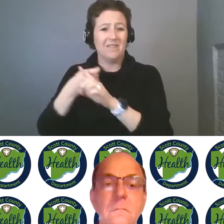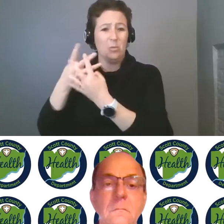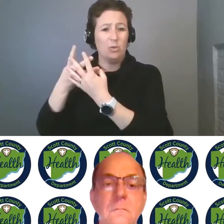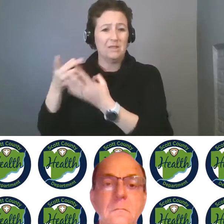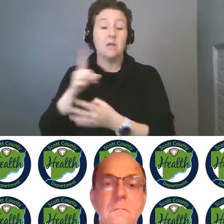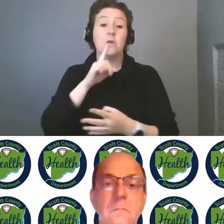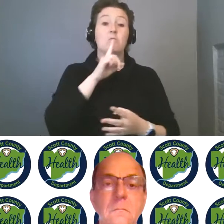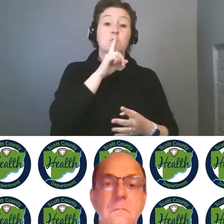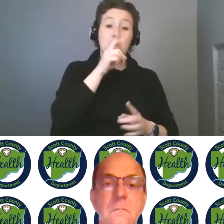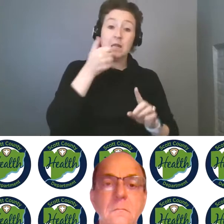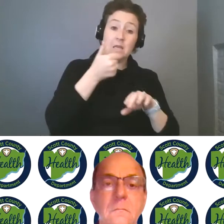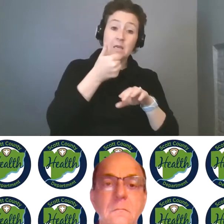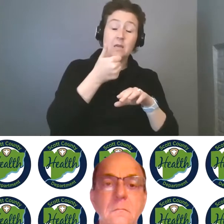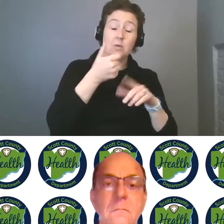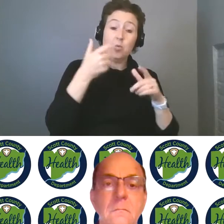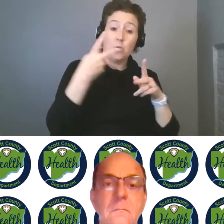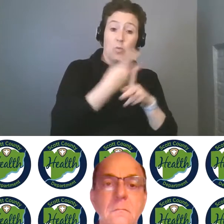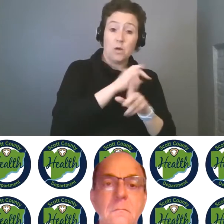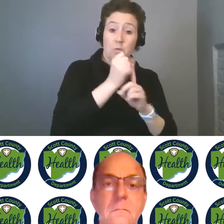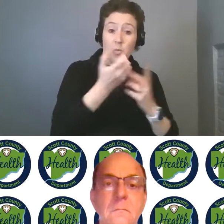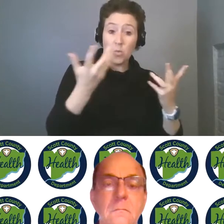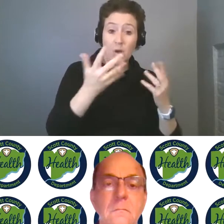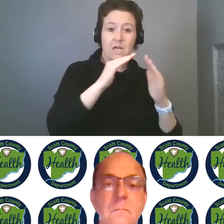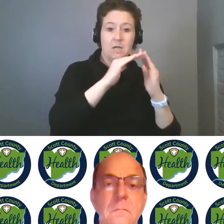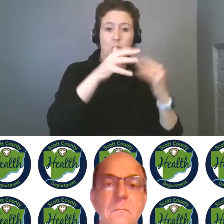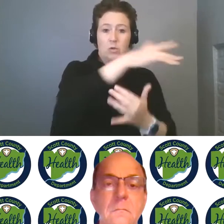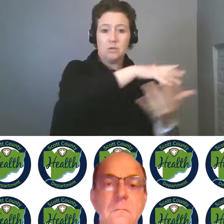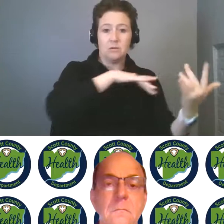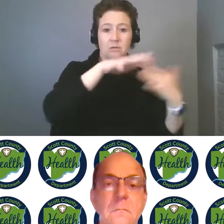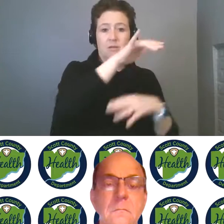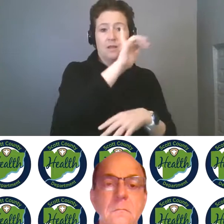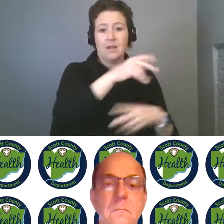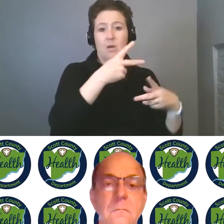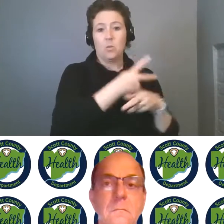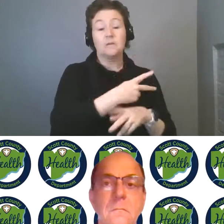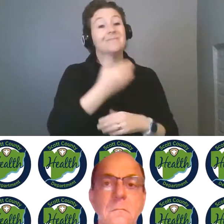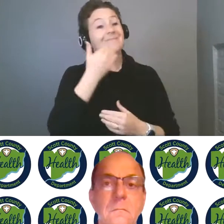community spread is a much larger issue here in Rock Island County. Thank you.